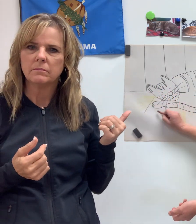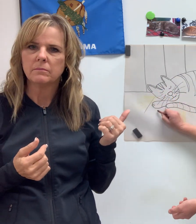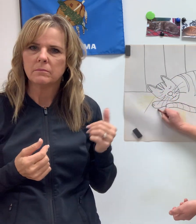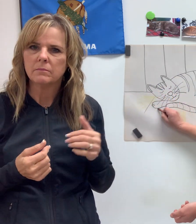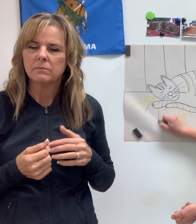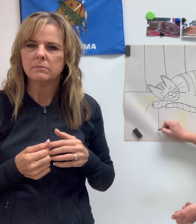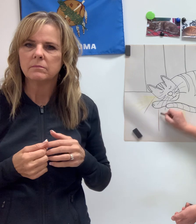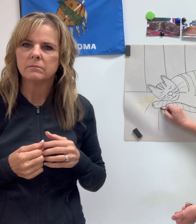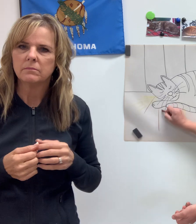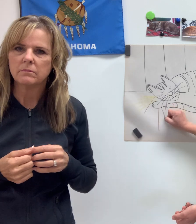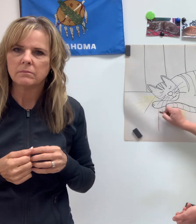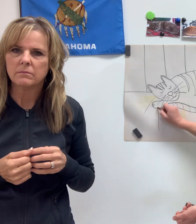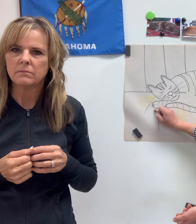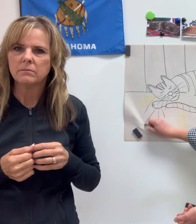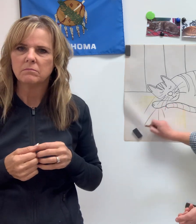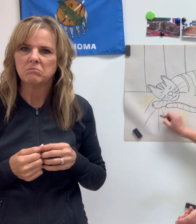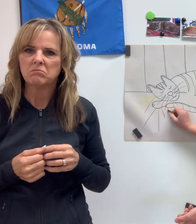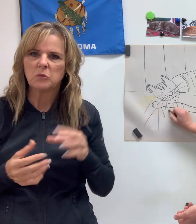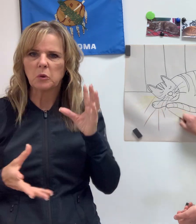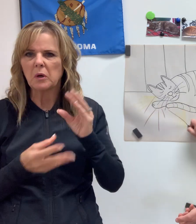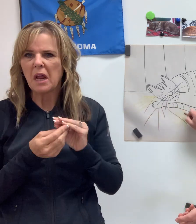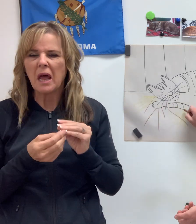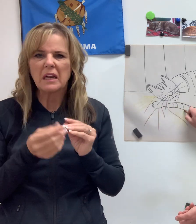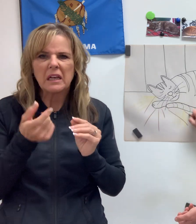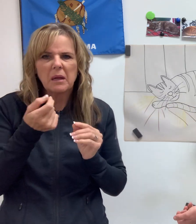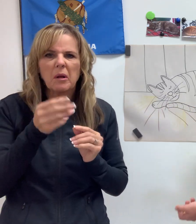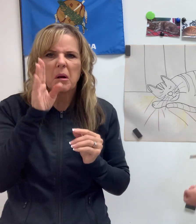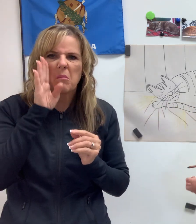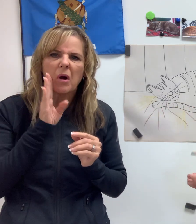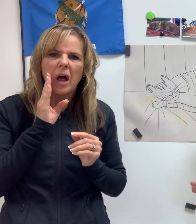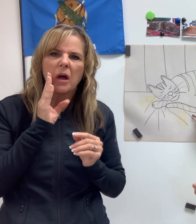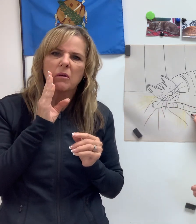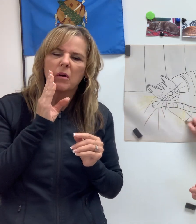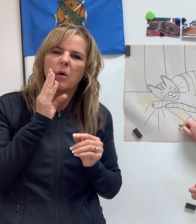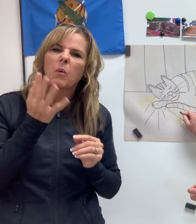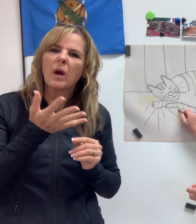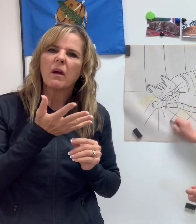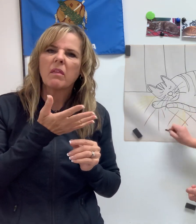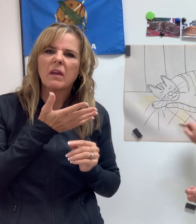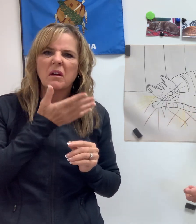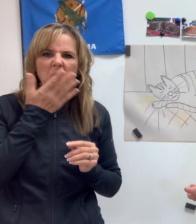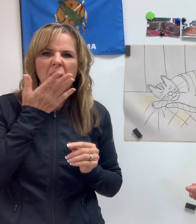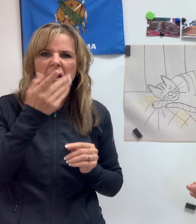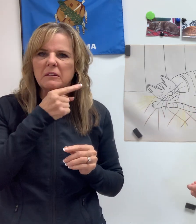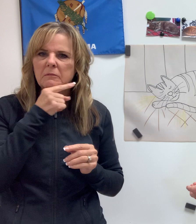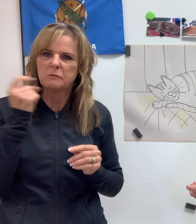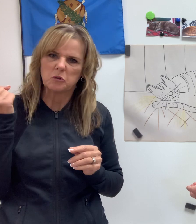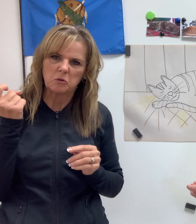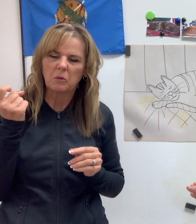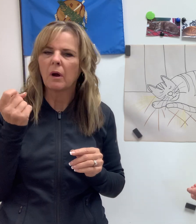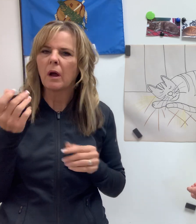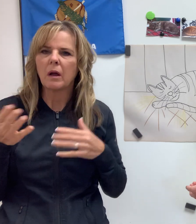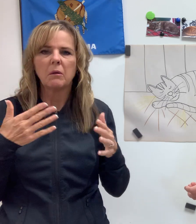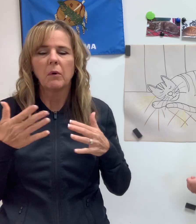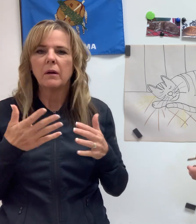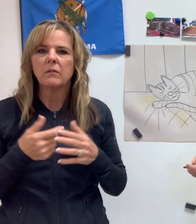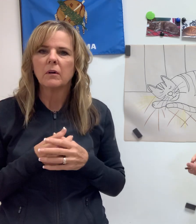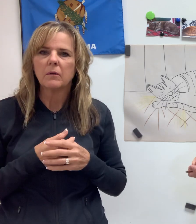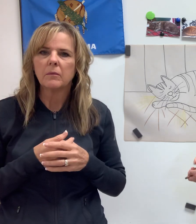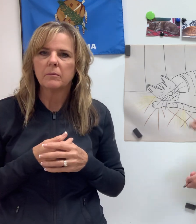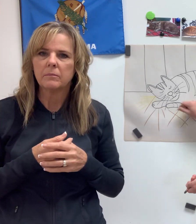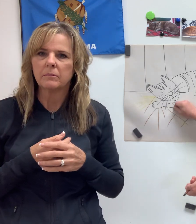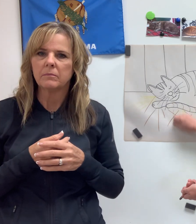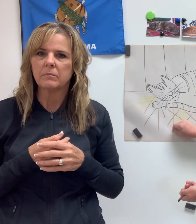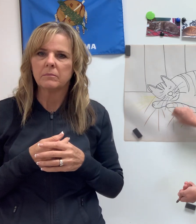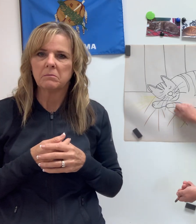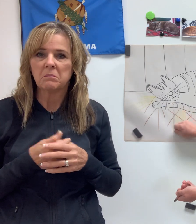little pieces of brownish where the hay is real dry. Just kind of crisscross them here and there.